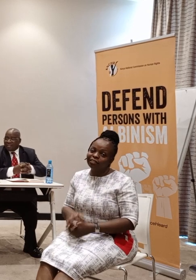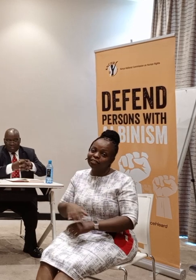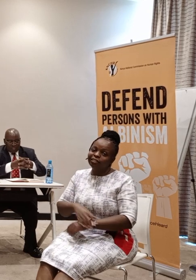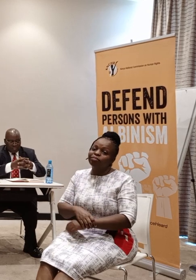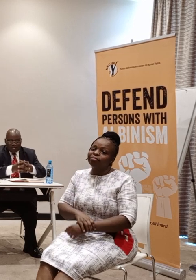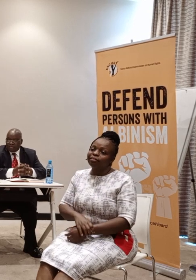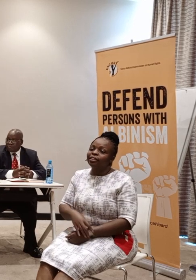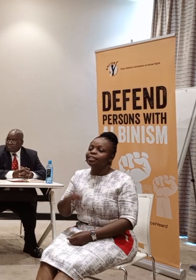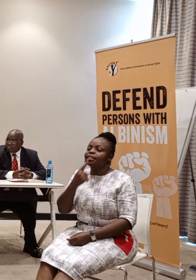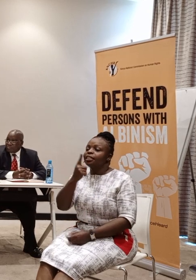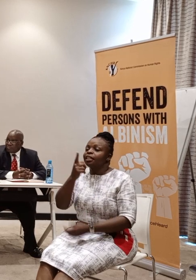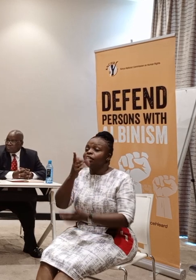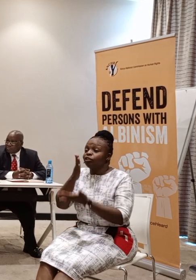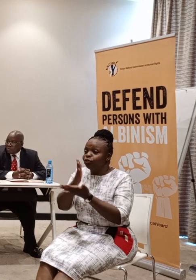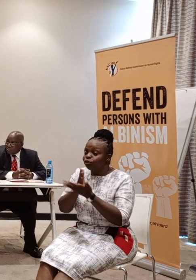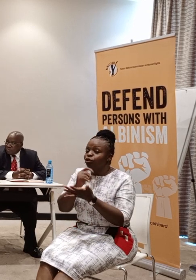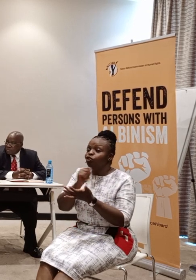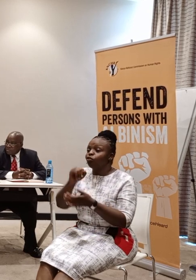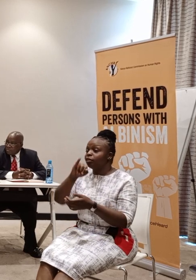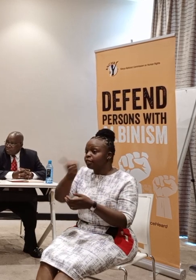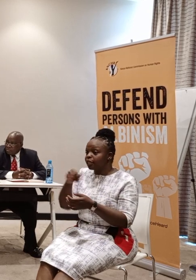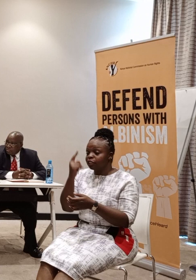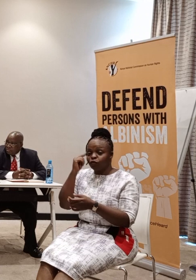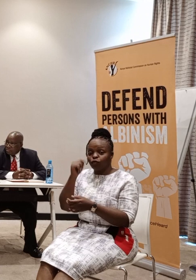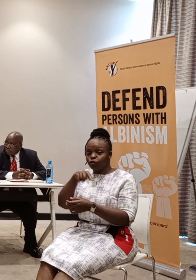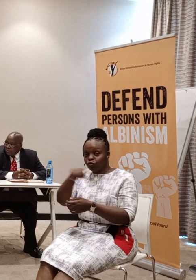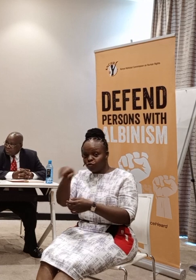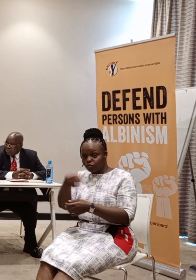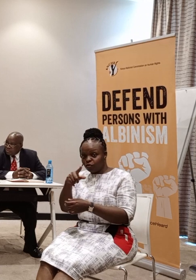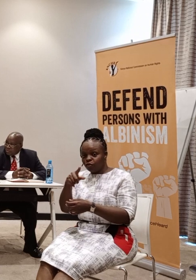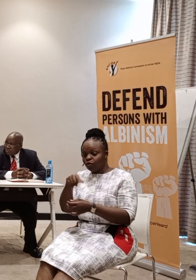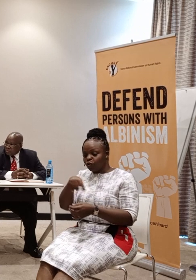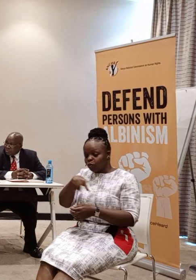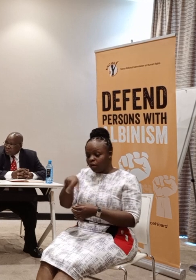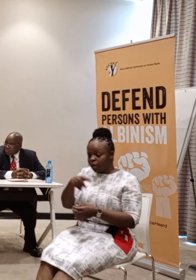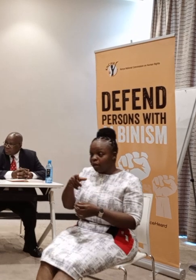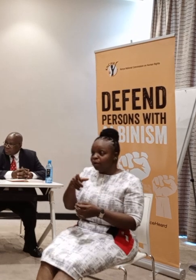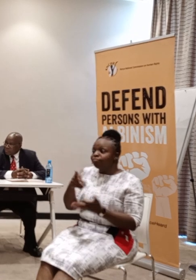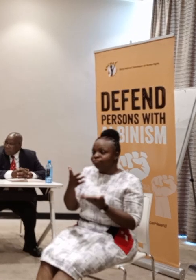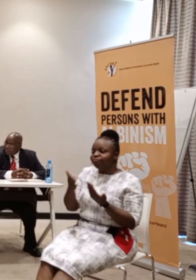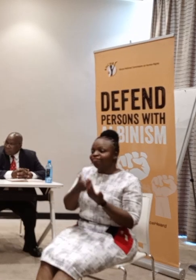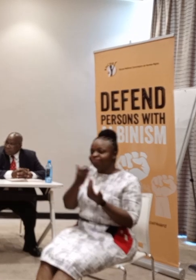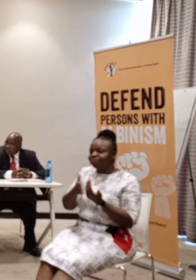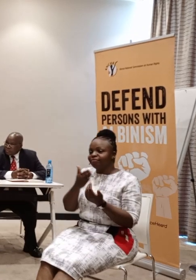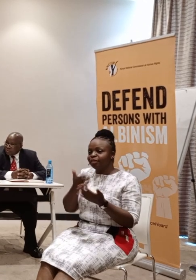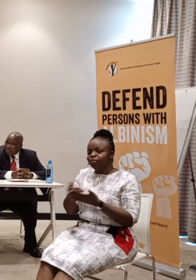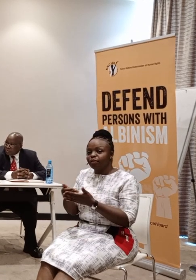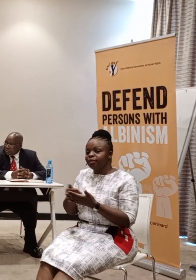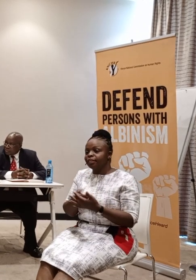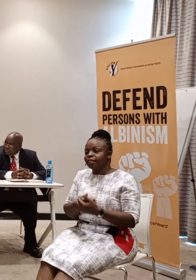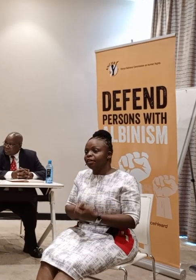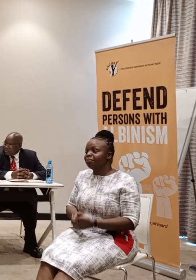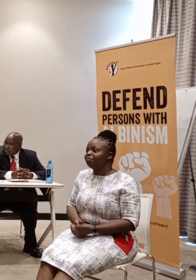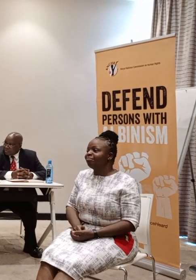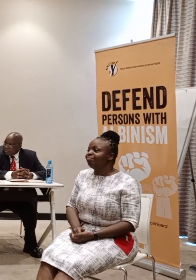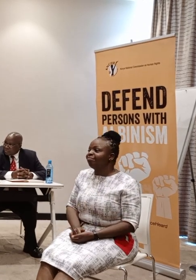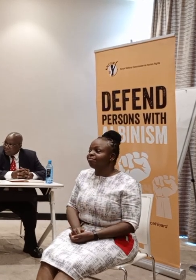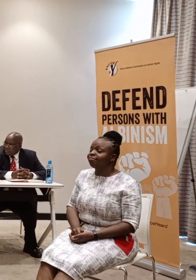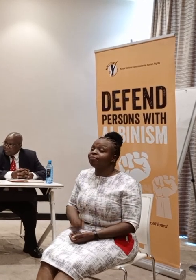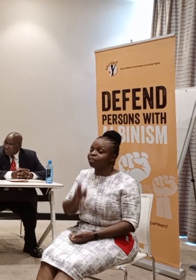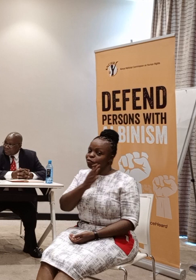It's not just for you, because I think we are raising very, yeah. She is my friend, by the